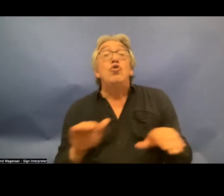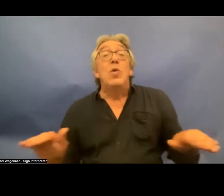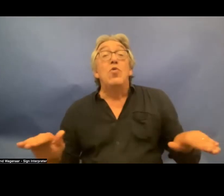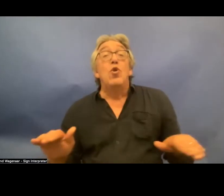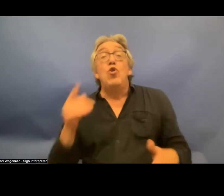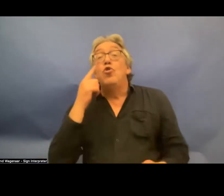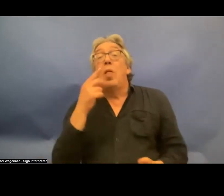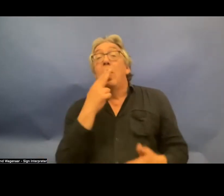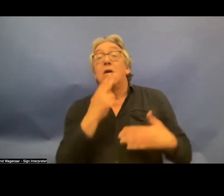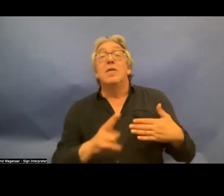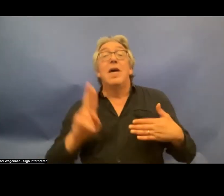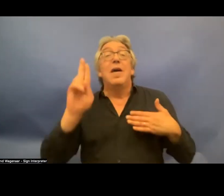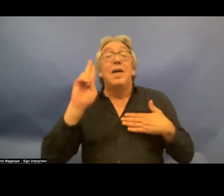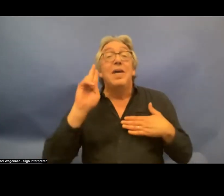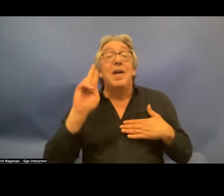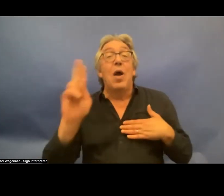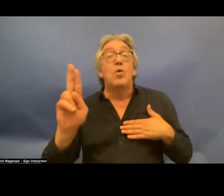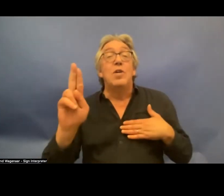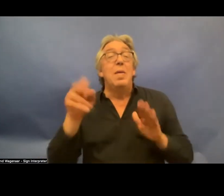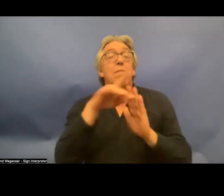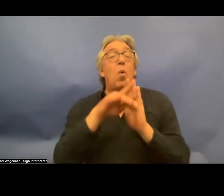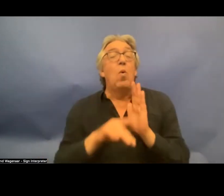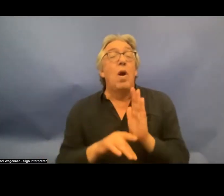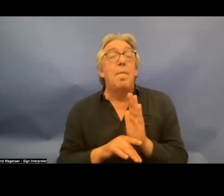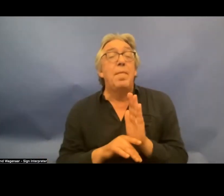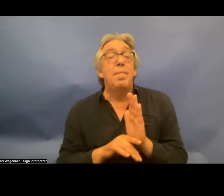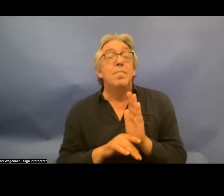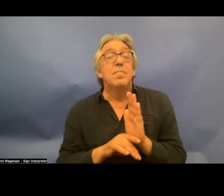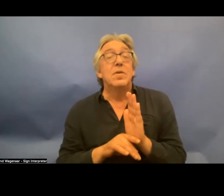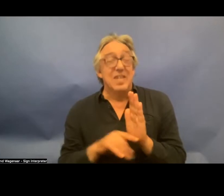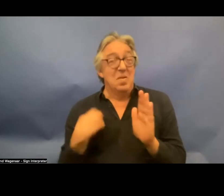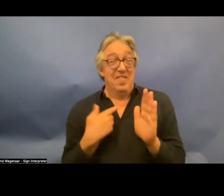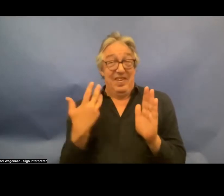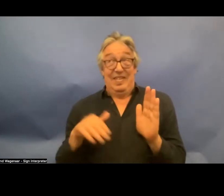about persons with disabilities from other countries.